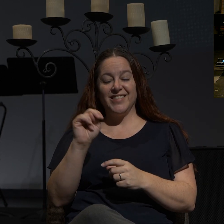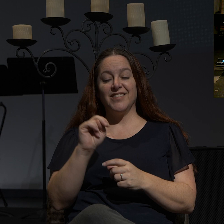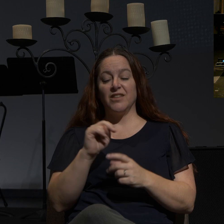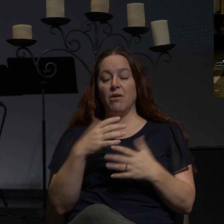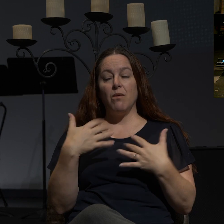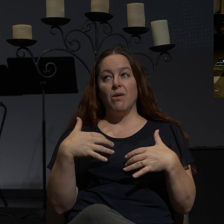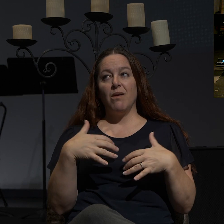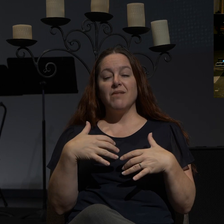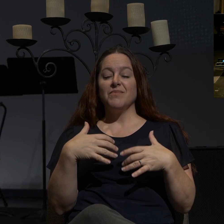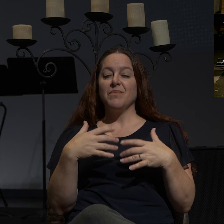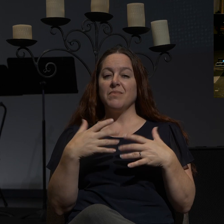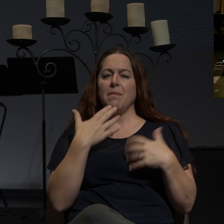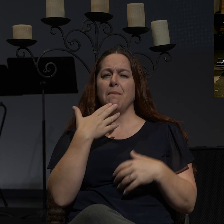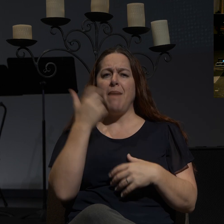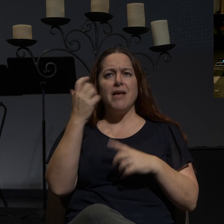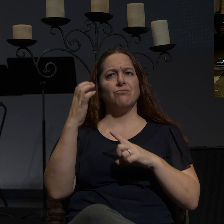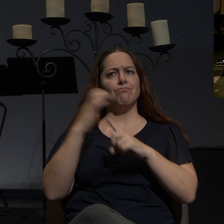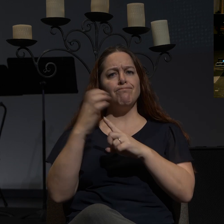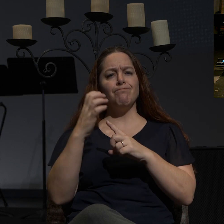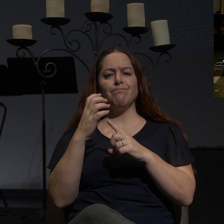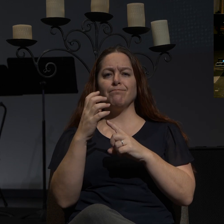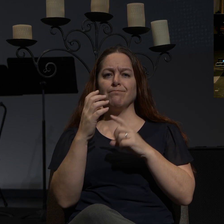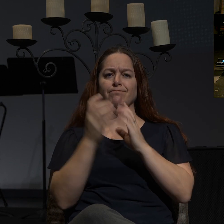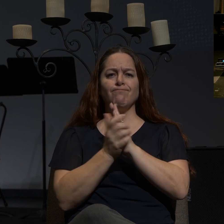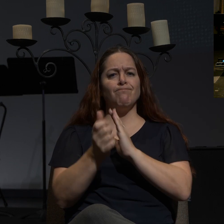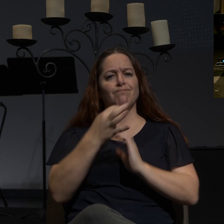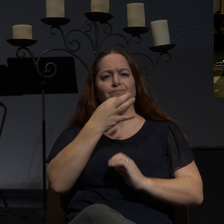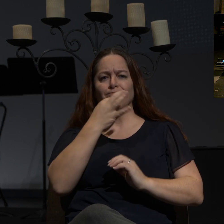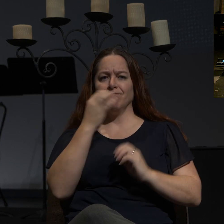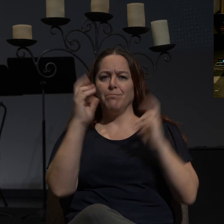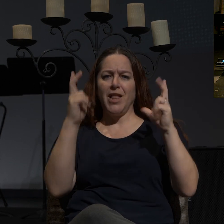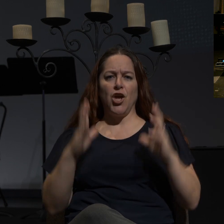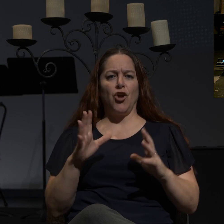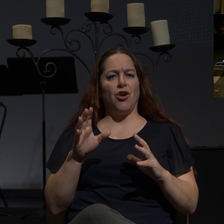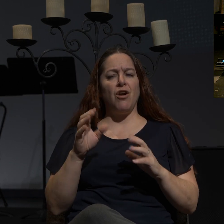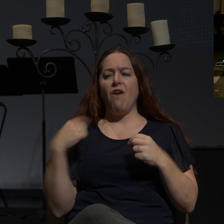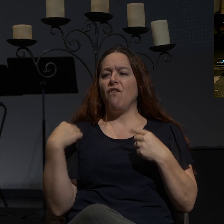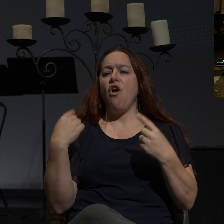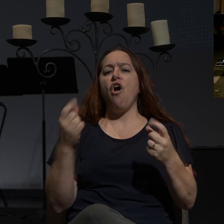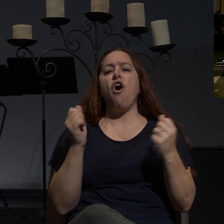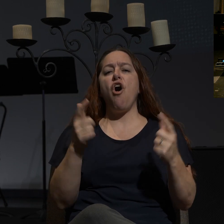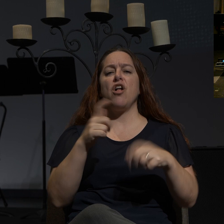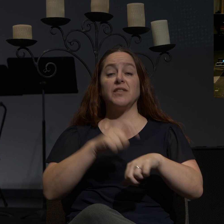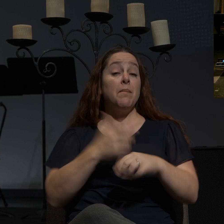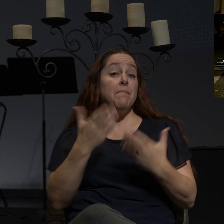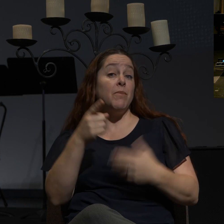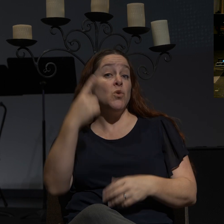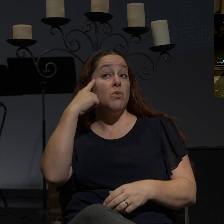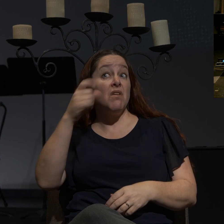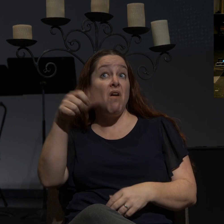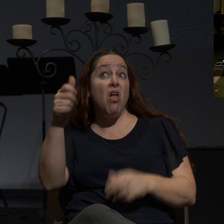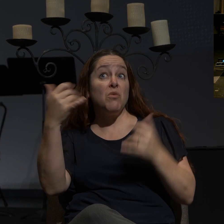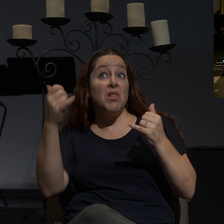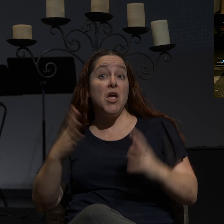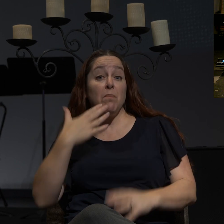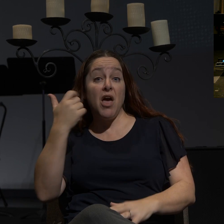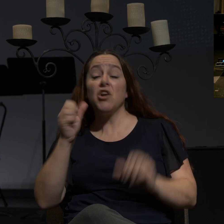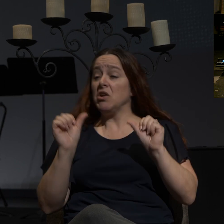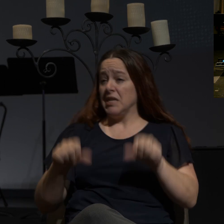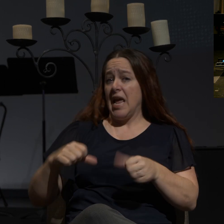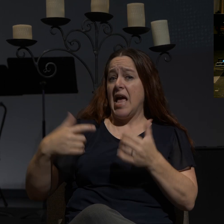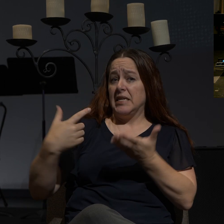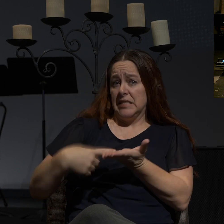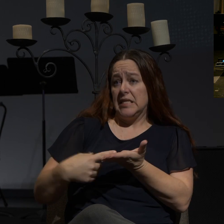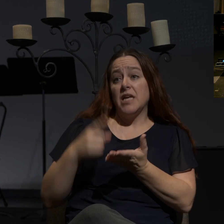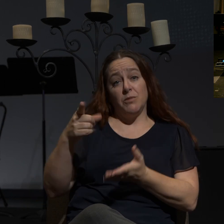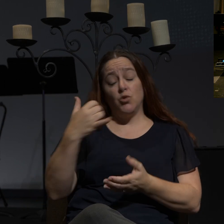Arguably the greatest basketball player of all time. You may think someone else is better than Michael Jordan. We can have that discussion.